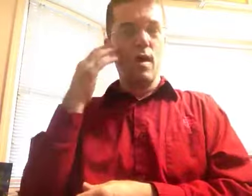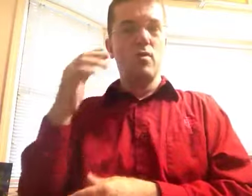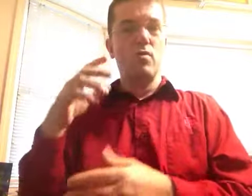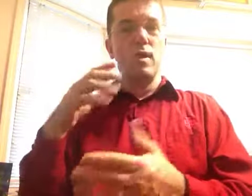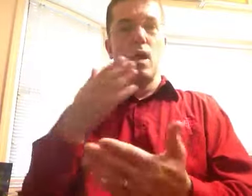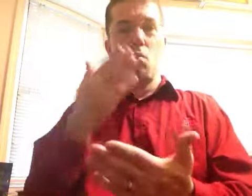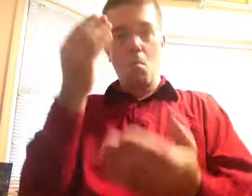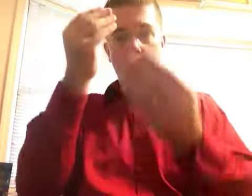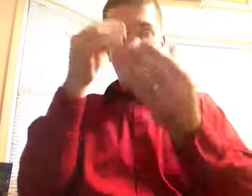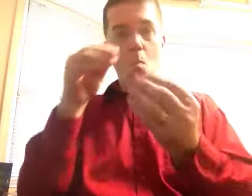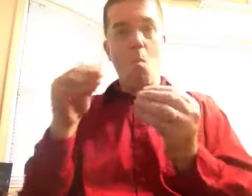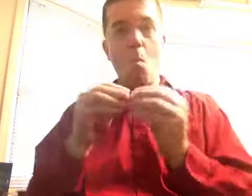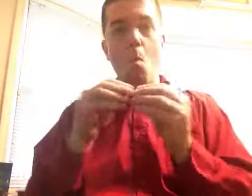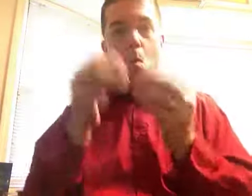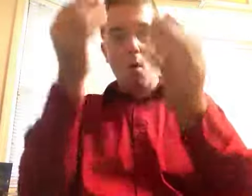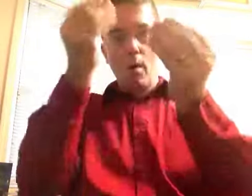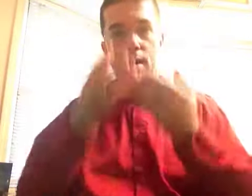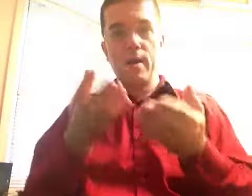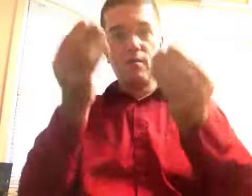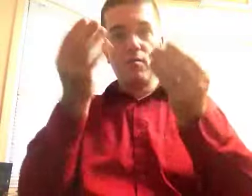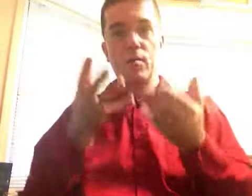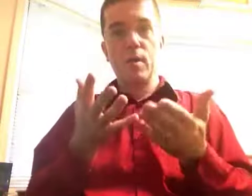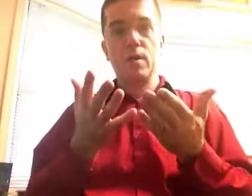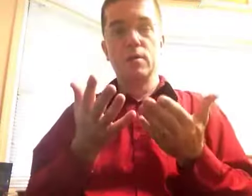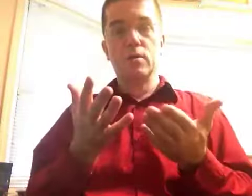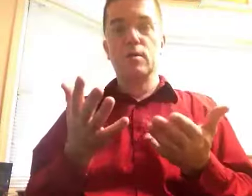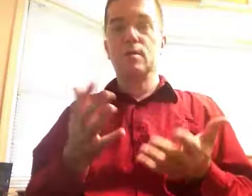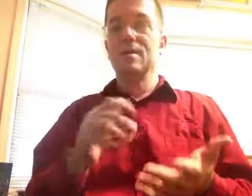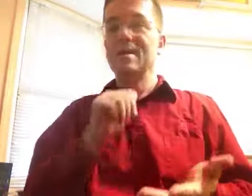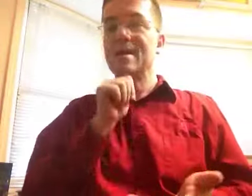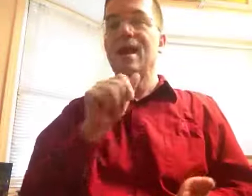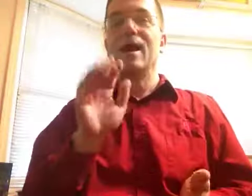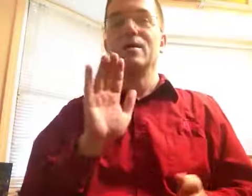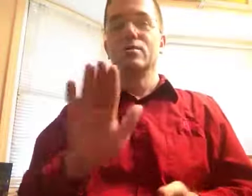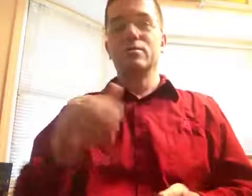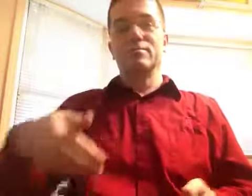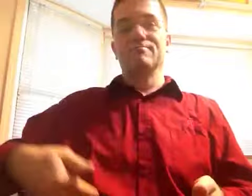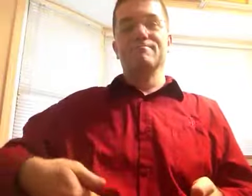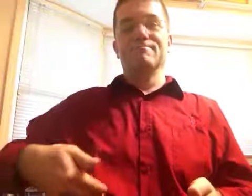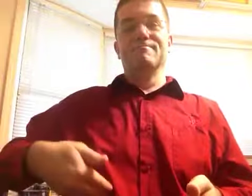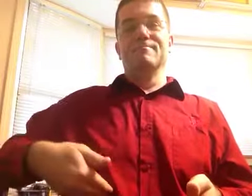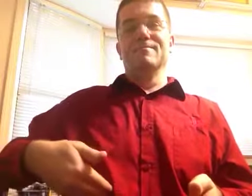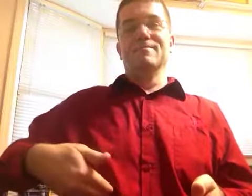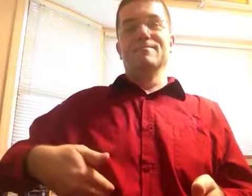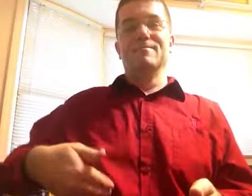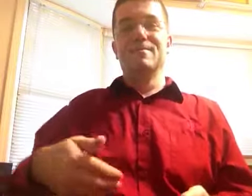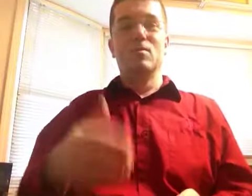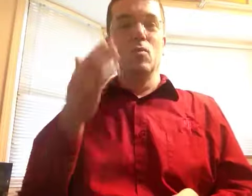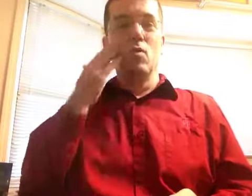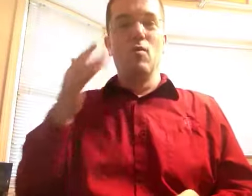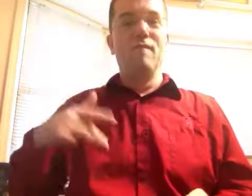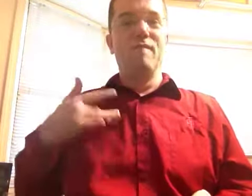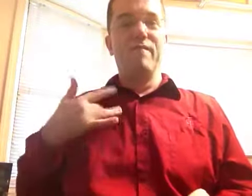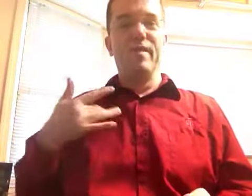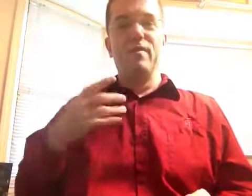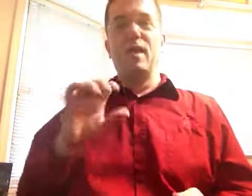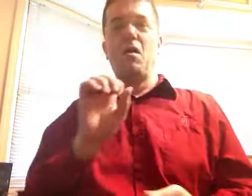lot of the markets that we're visiting now are recovering, meaning that there's now building going